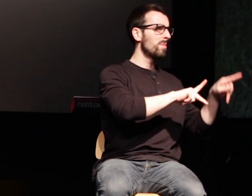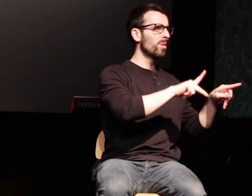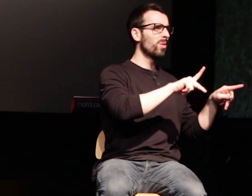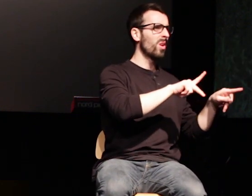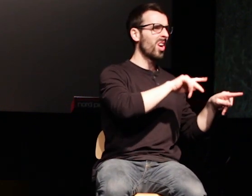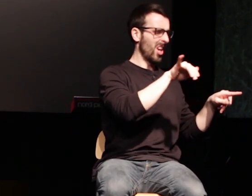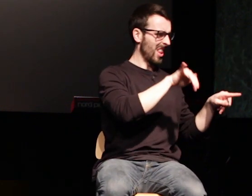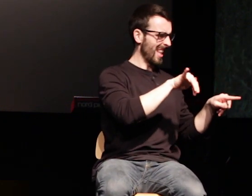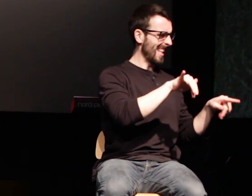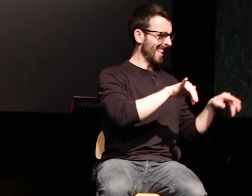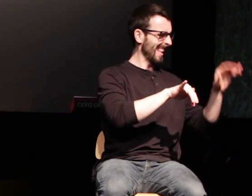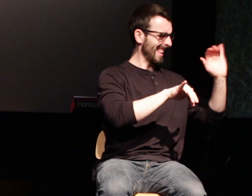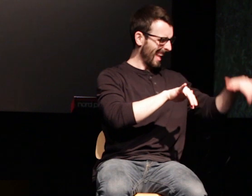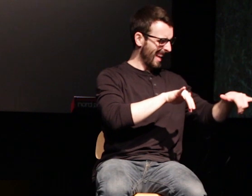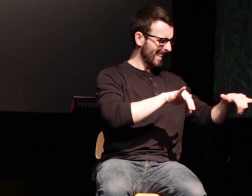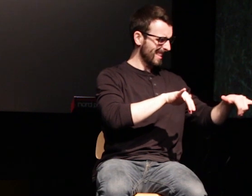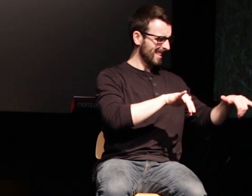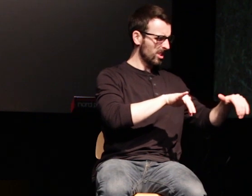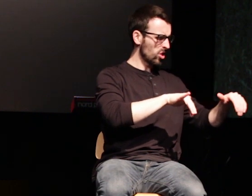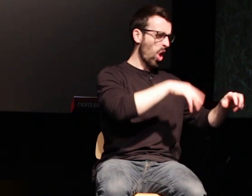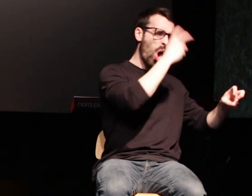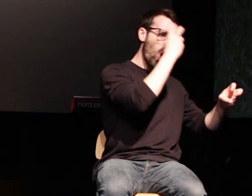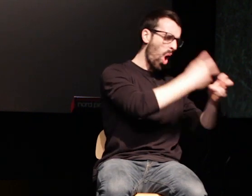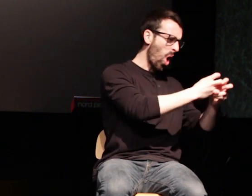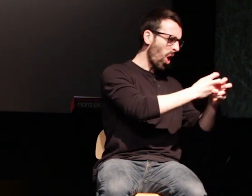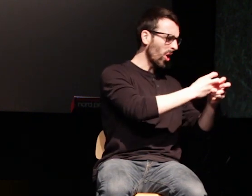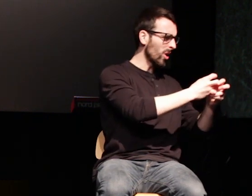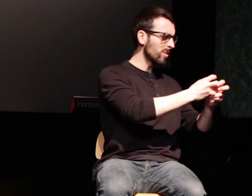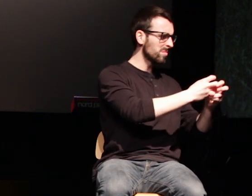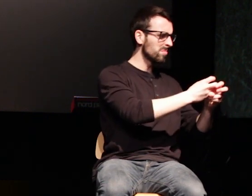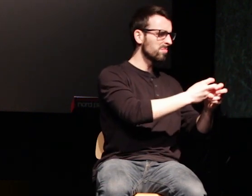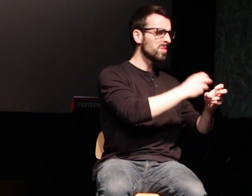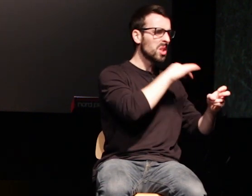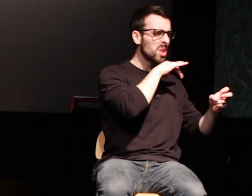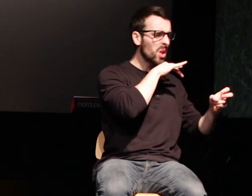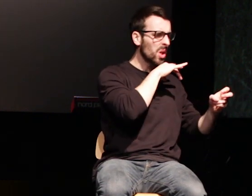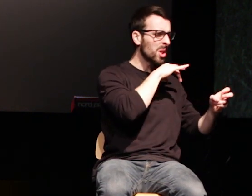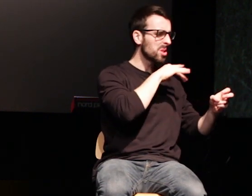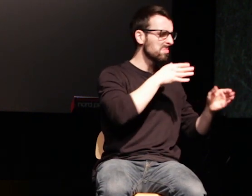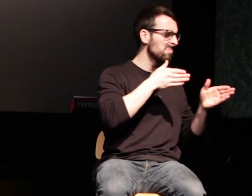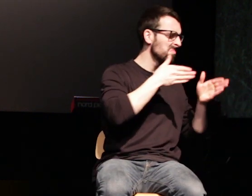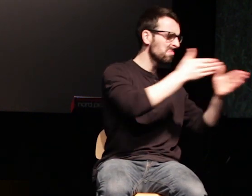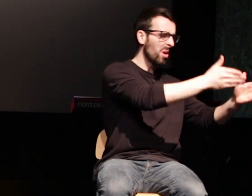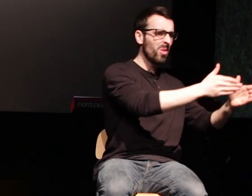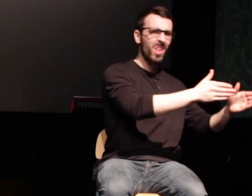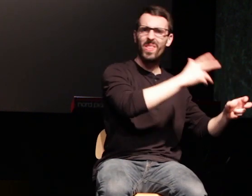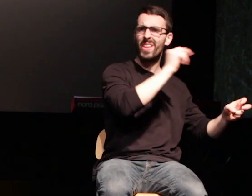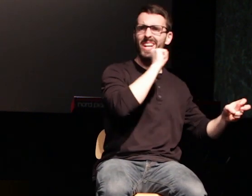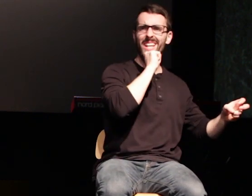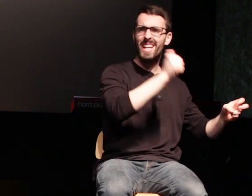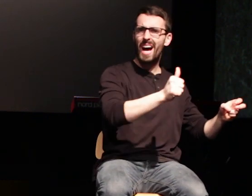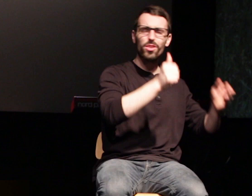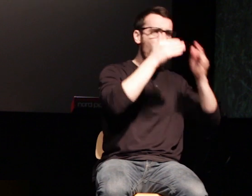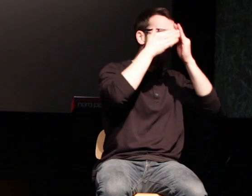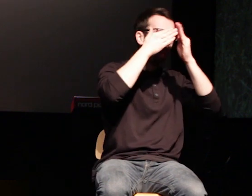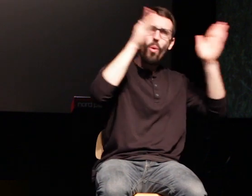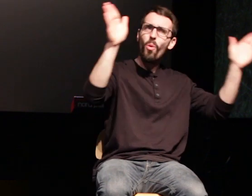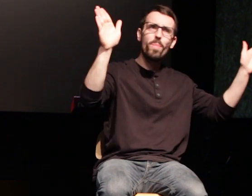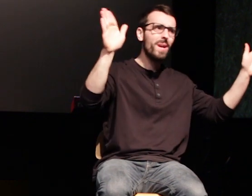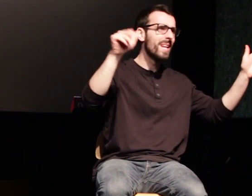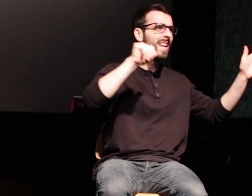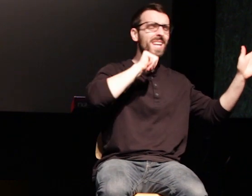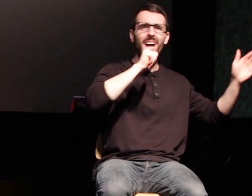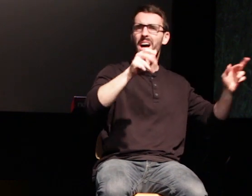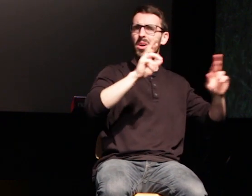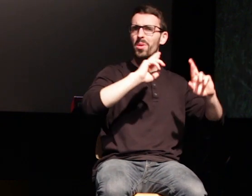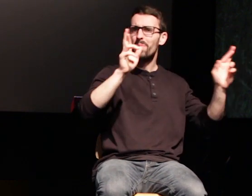soil. That they're hard. That they're not open and they're not receptive. And so they hear the word,